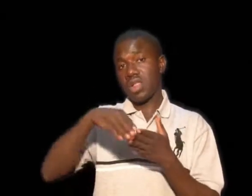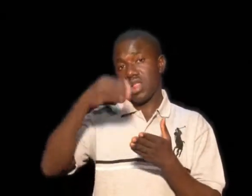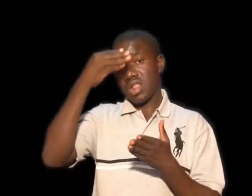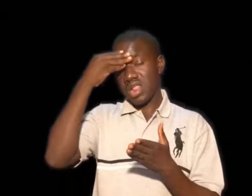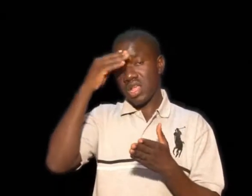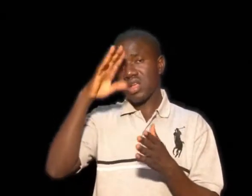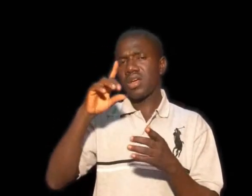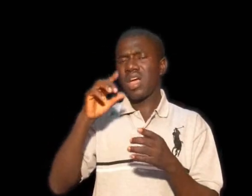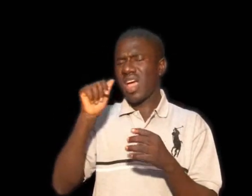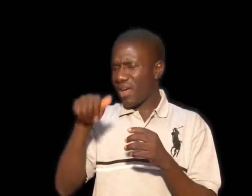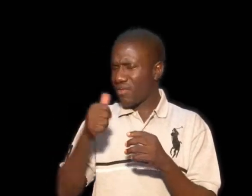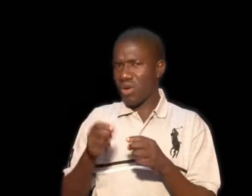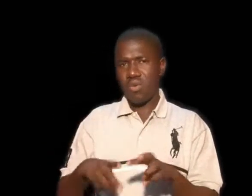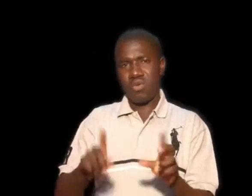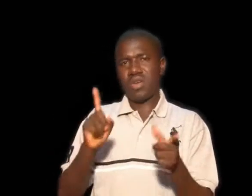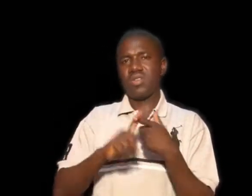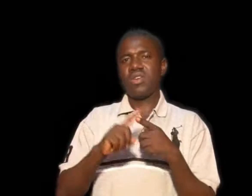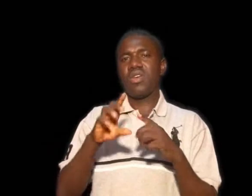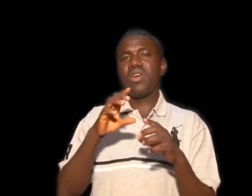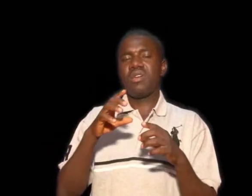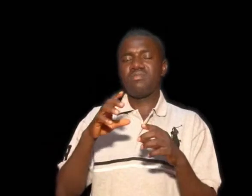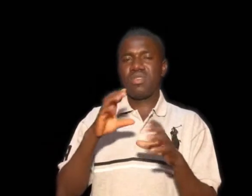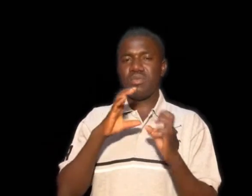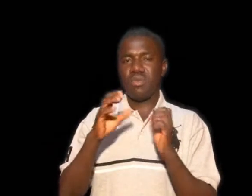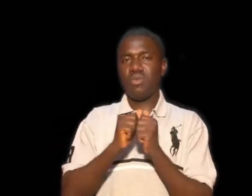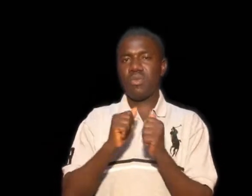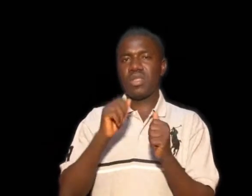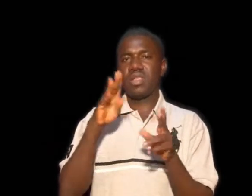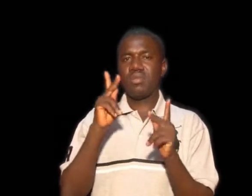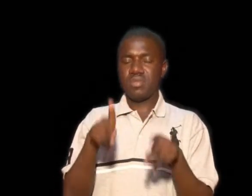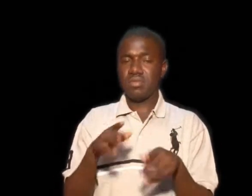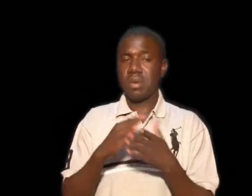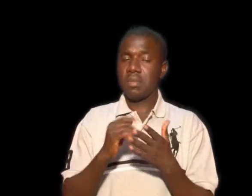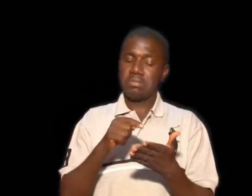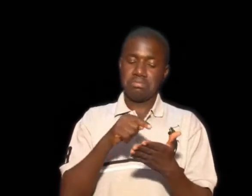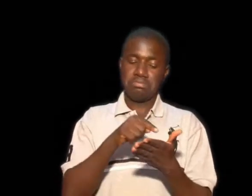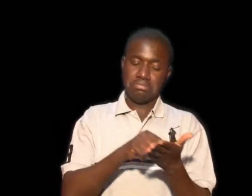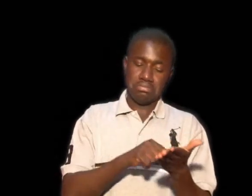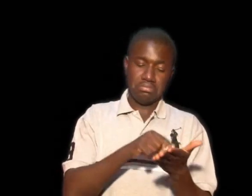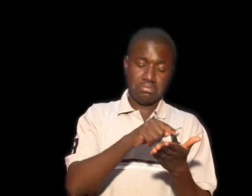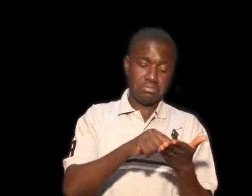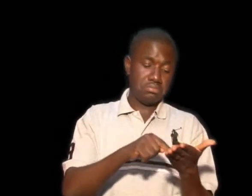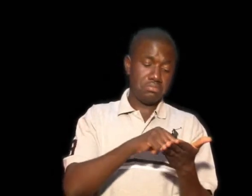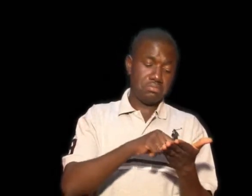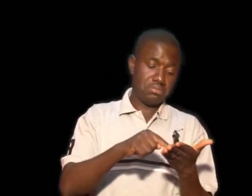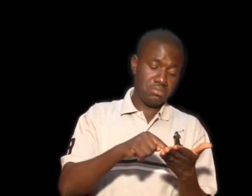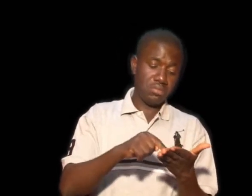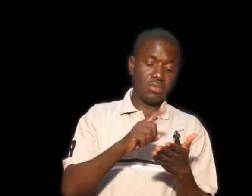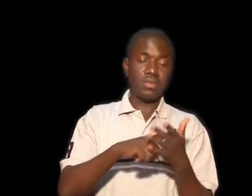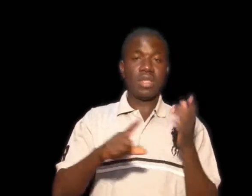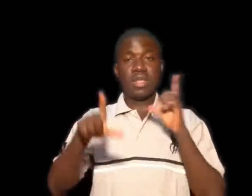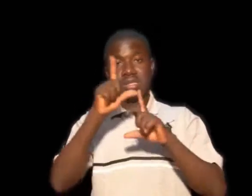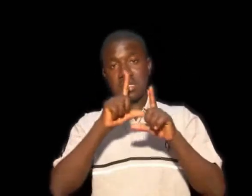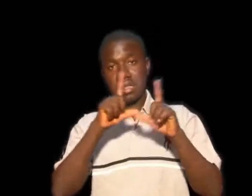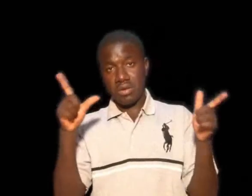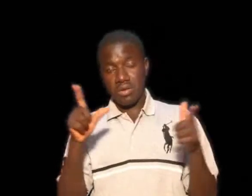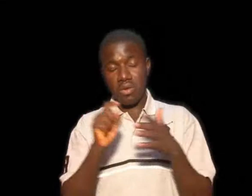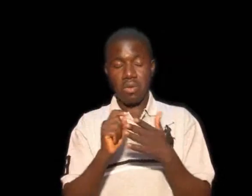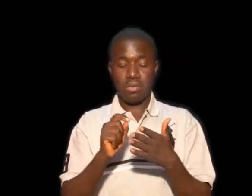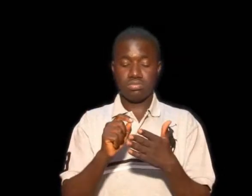use whatever method of communication the individual prefers, such as print on palm, finger spelling, sign language, or writing